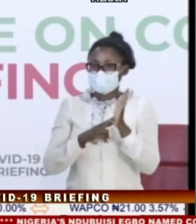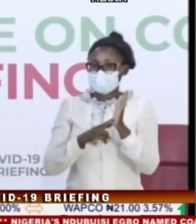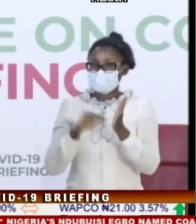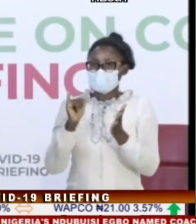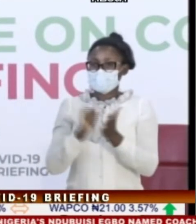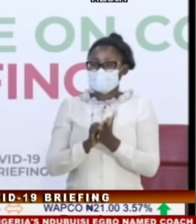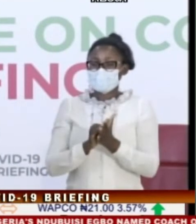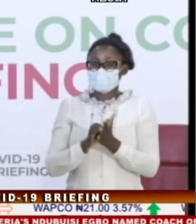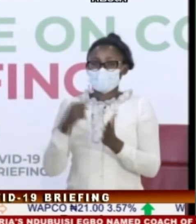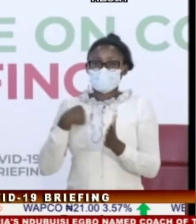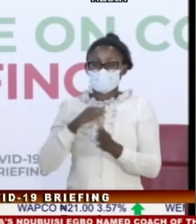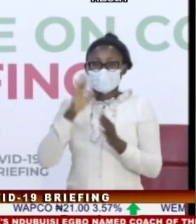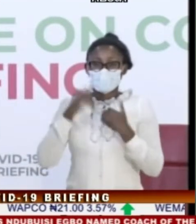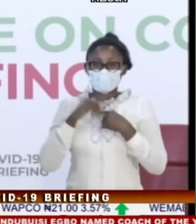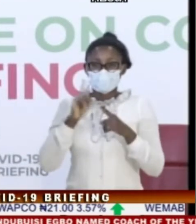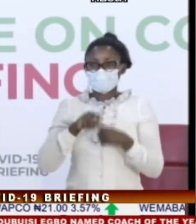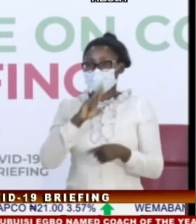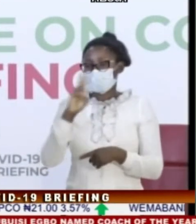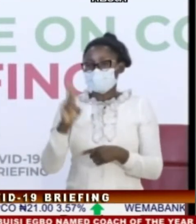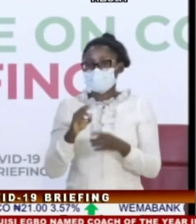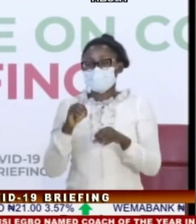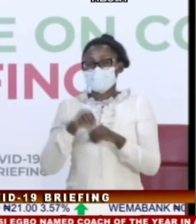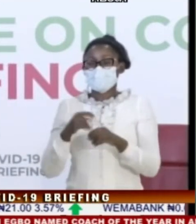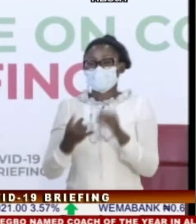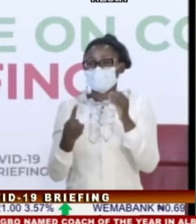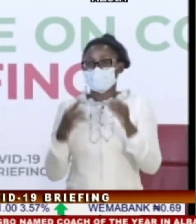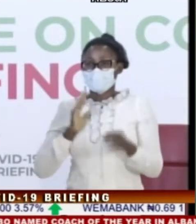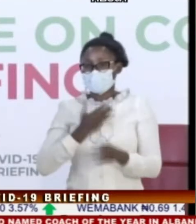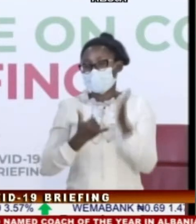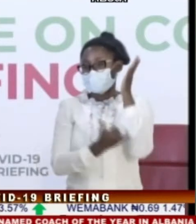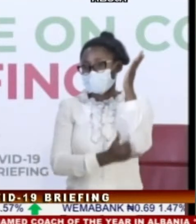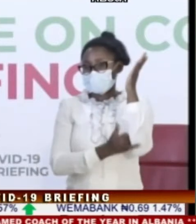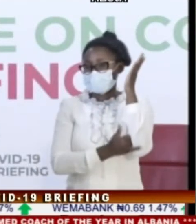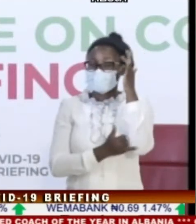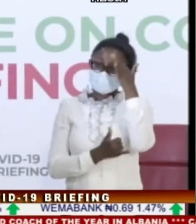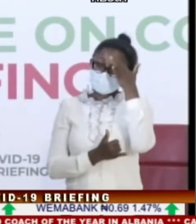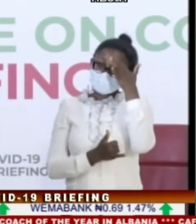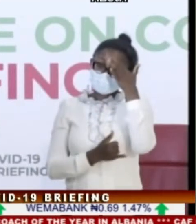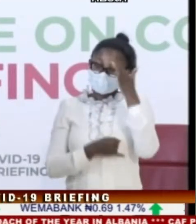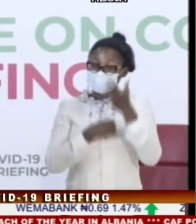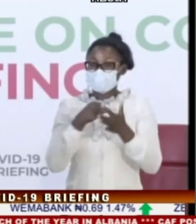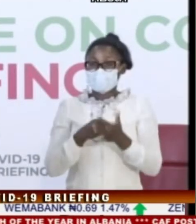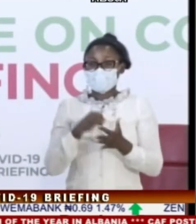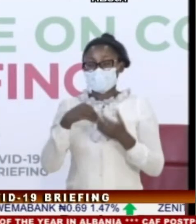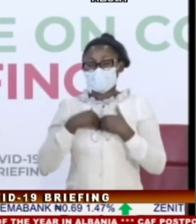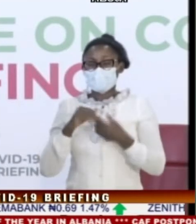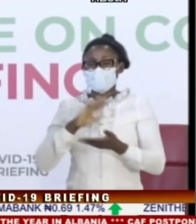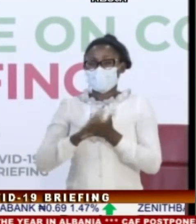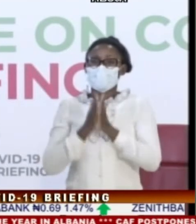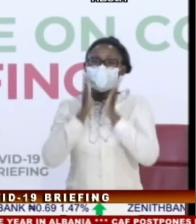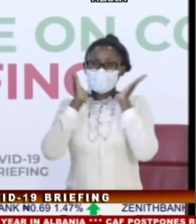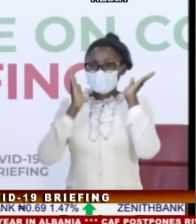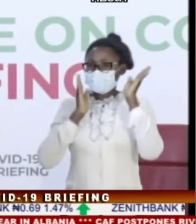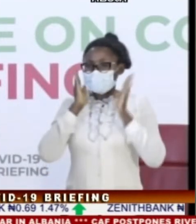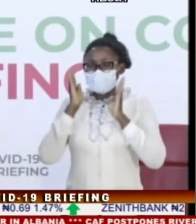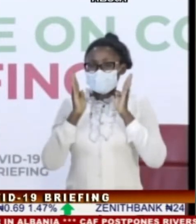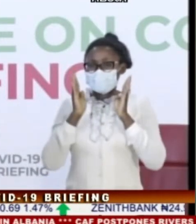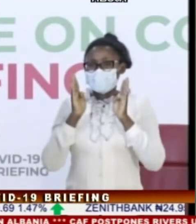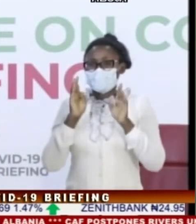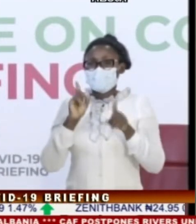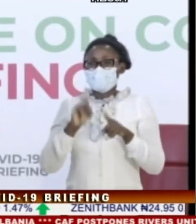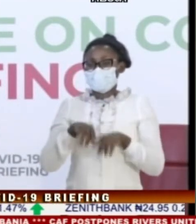have application across the country. It has become embarrassing to note that some